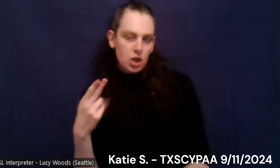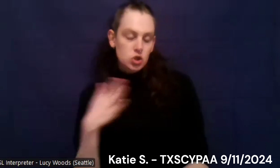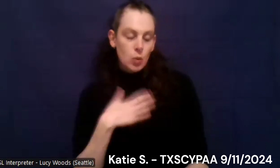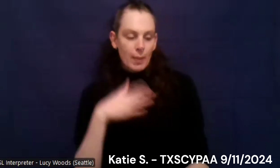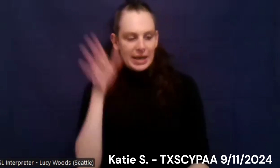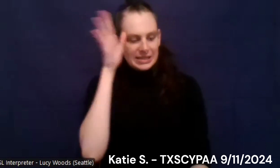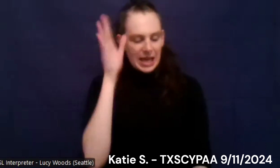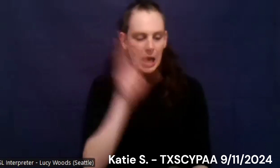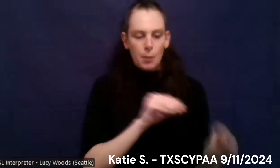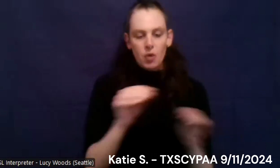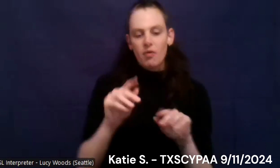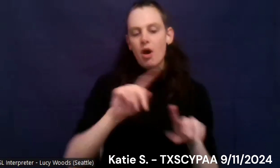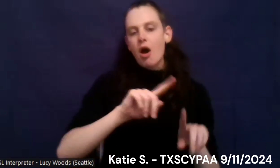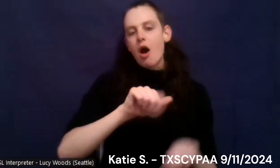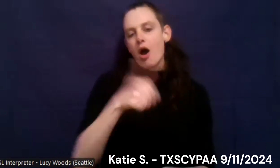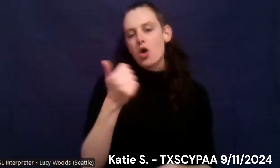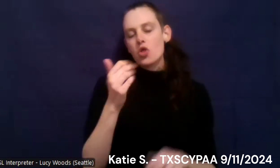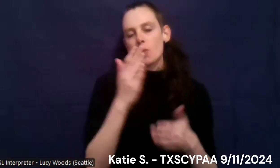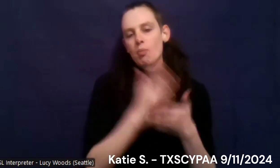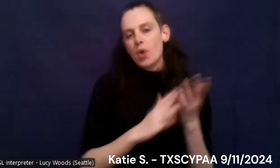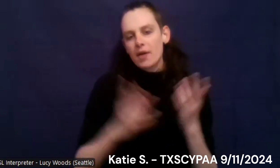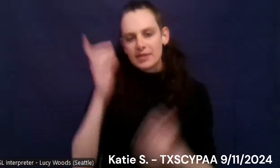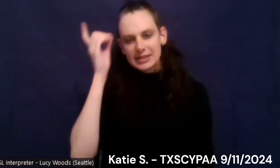Dallas, and